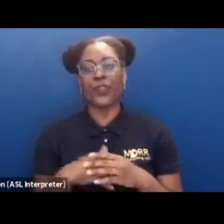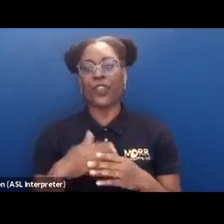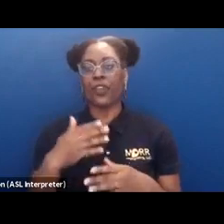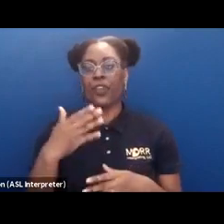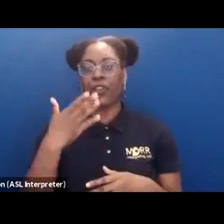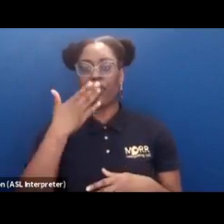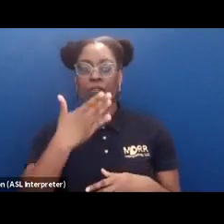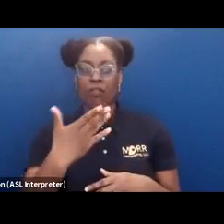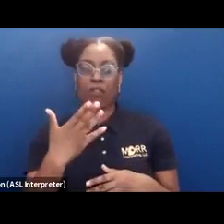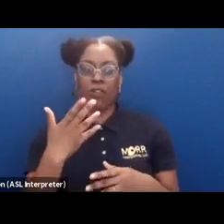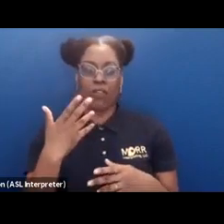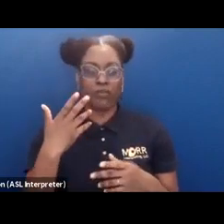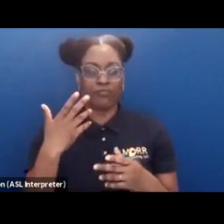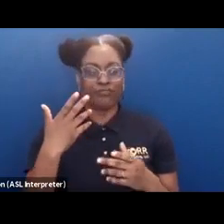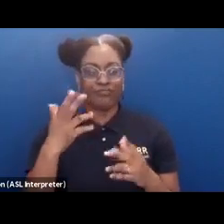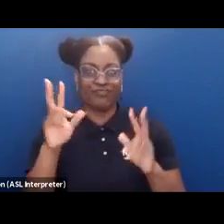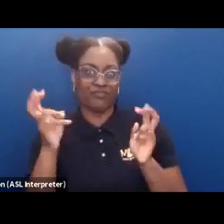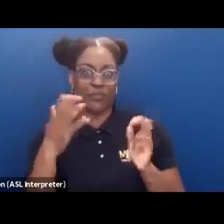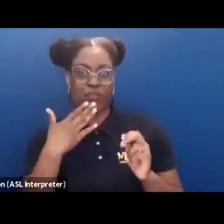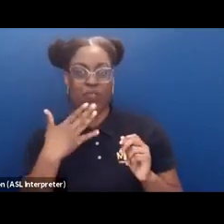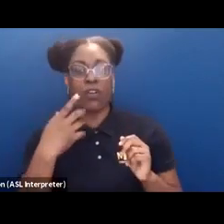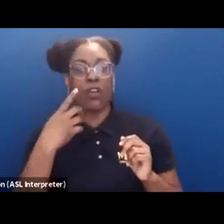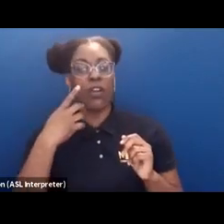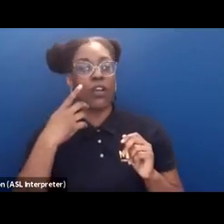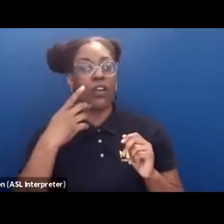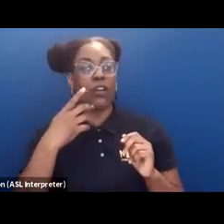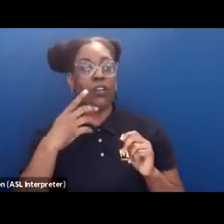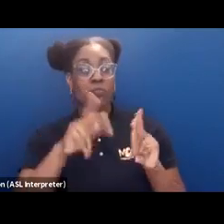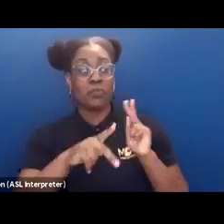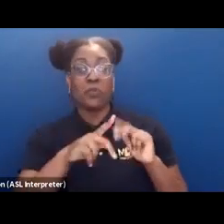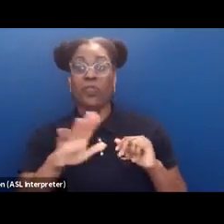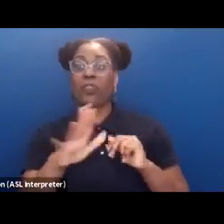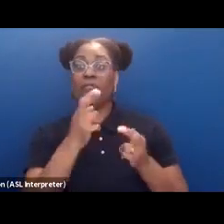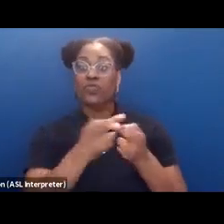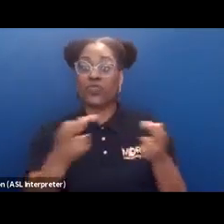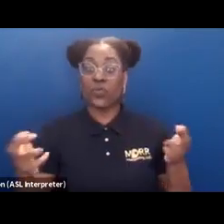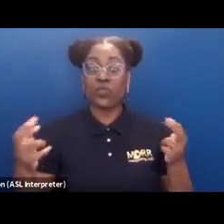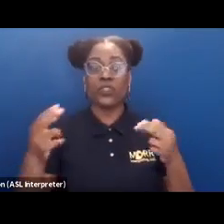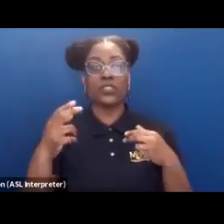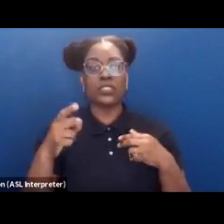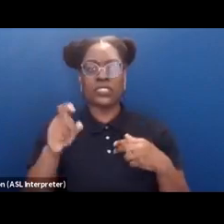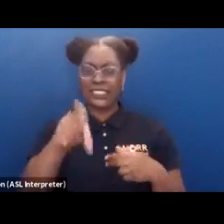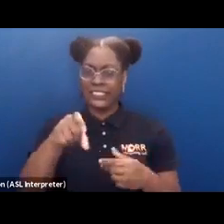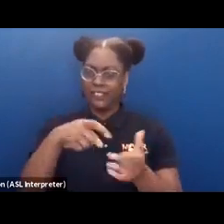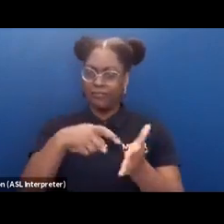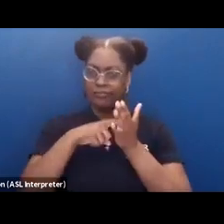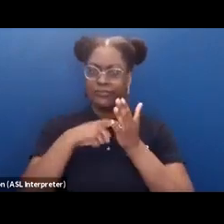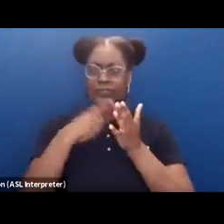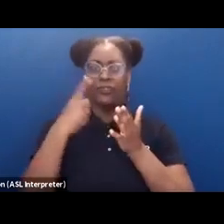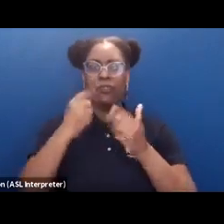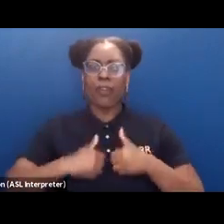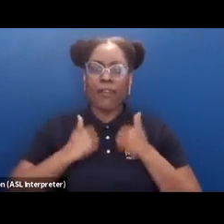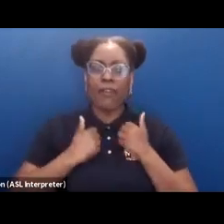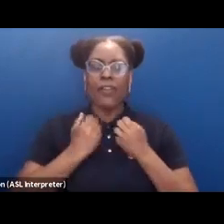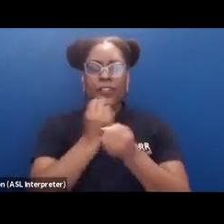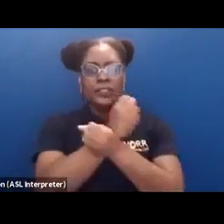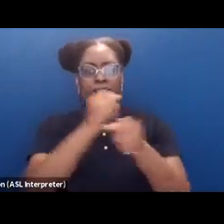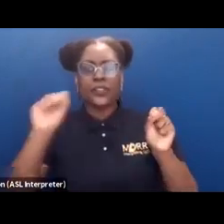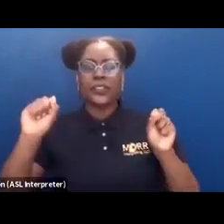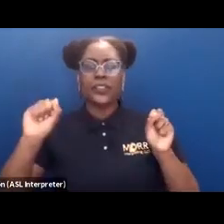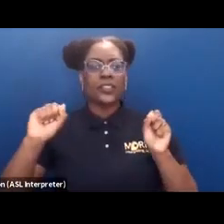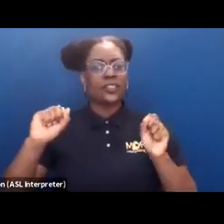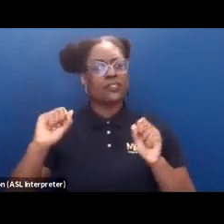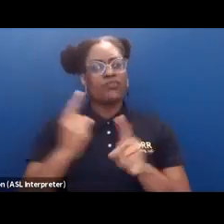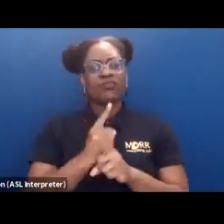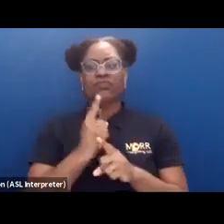depriving folks of resources that are necessary for life and liberty and breath